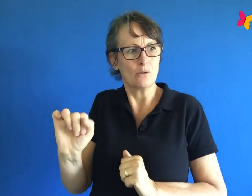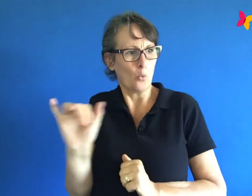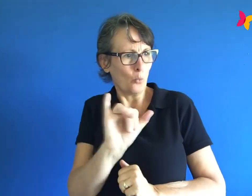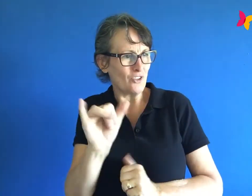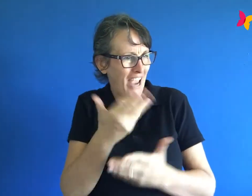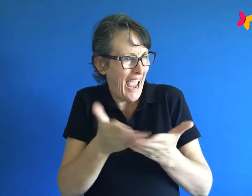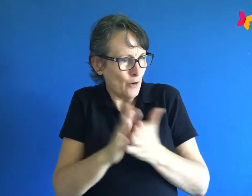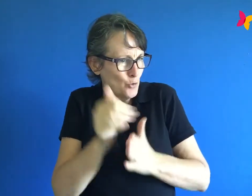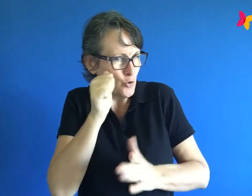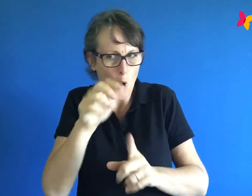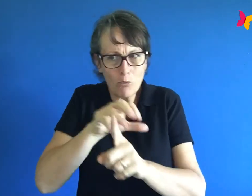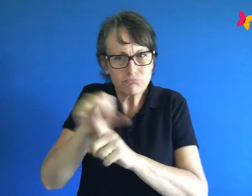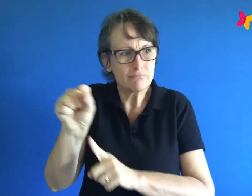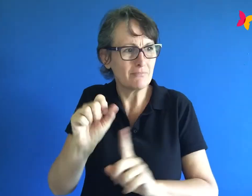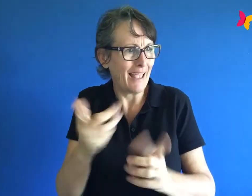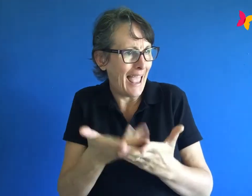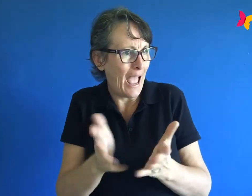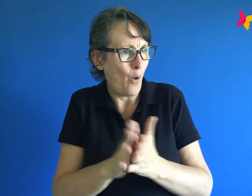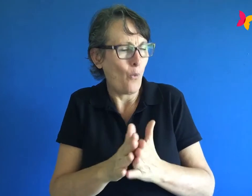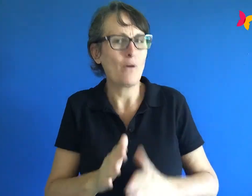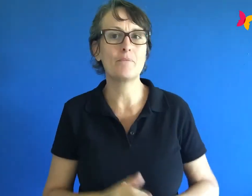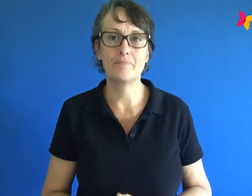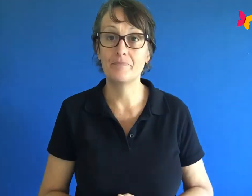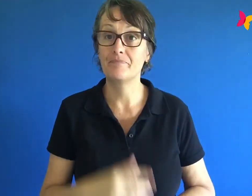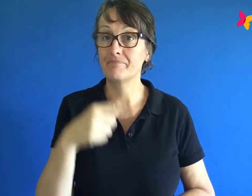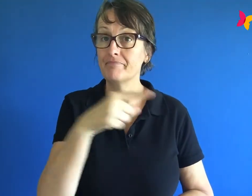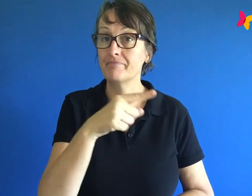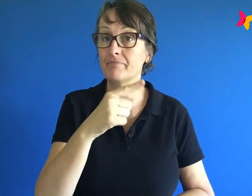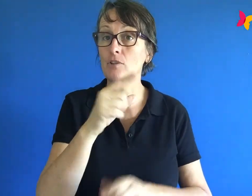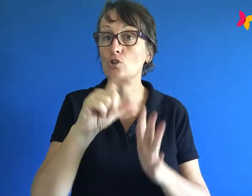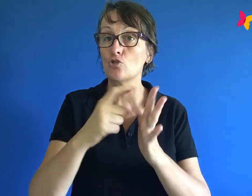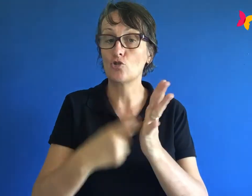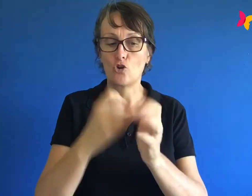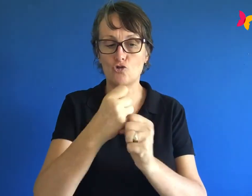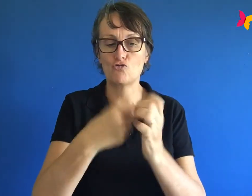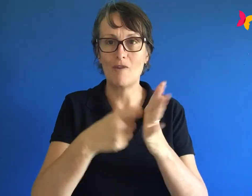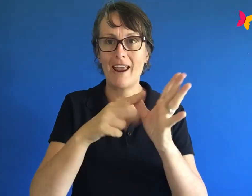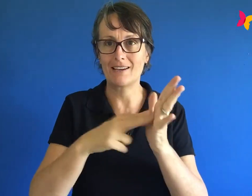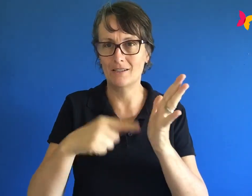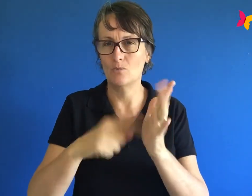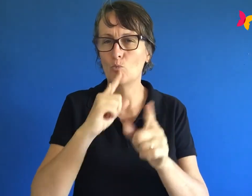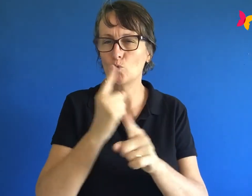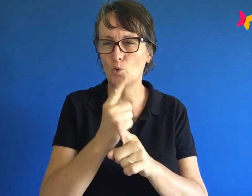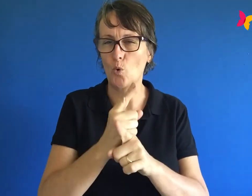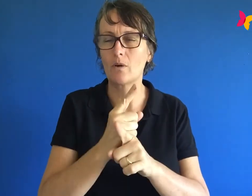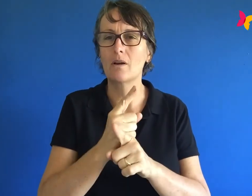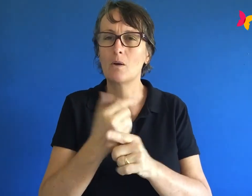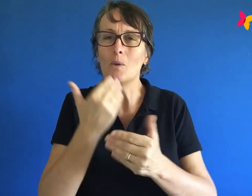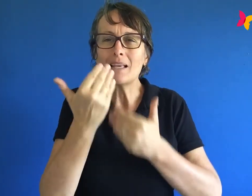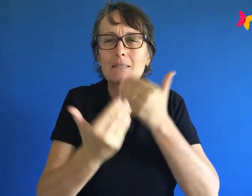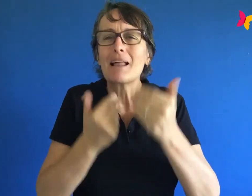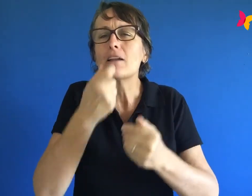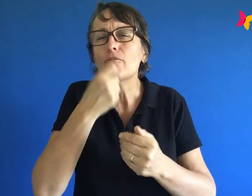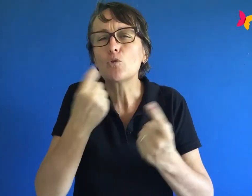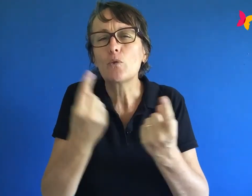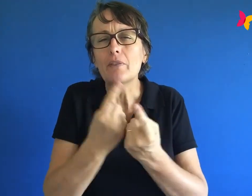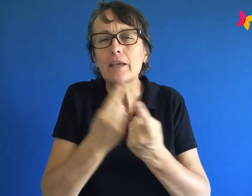parent, how can you tell the difference? Now, there's not one clear guideline, but a couple of things to look out for is, are